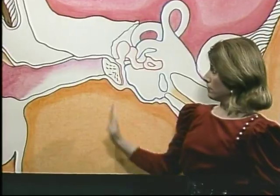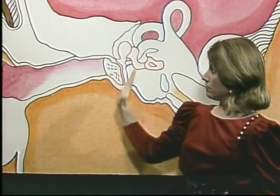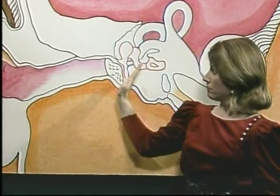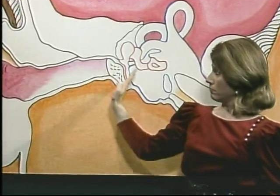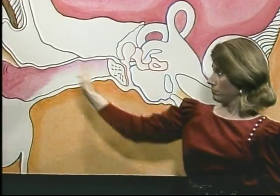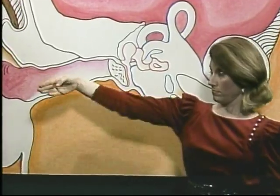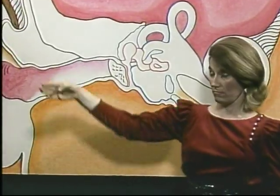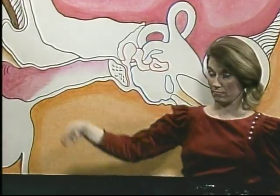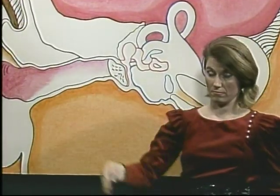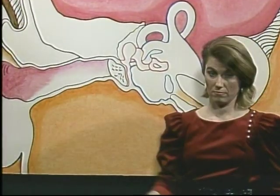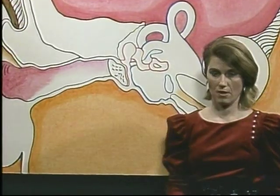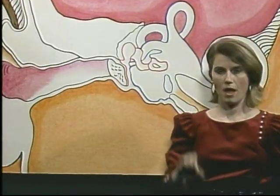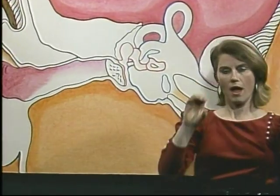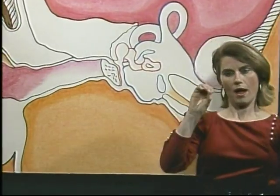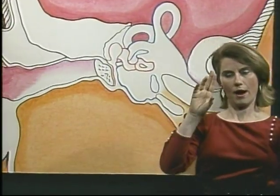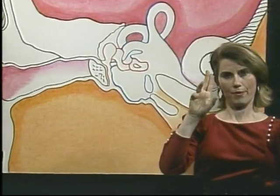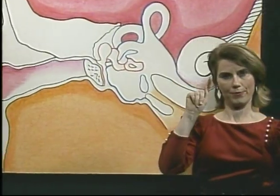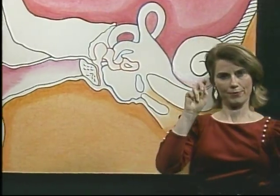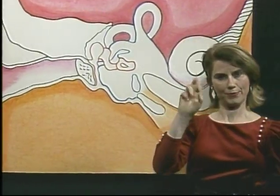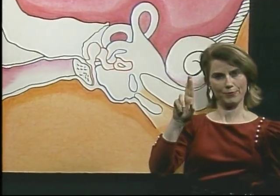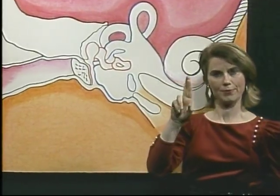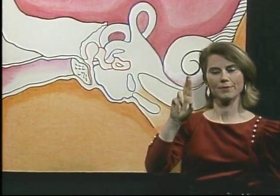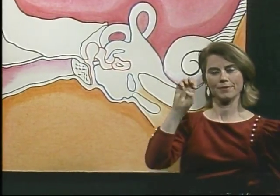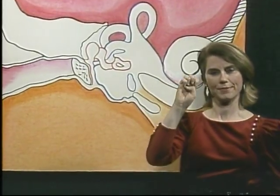This area here is the outer ear.